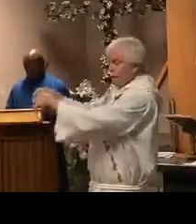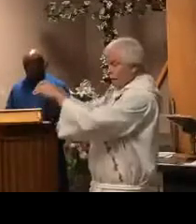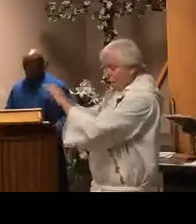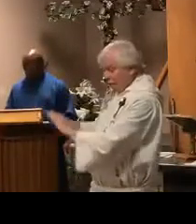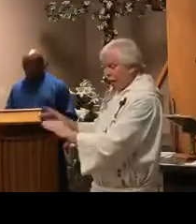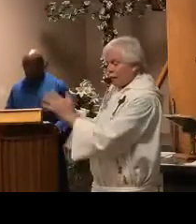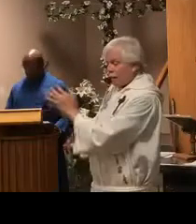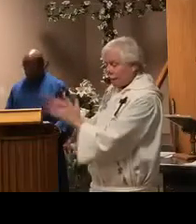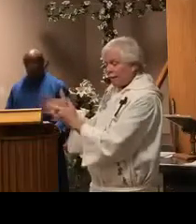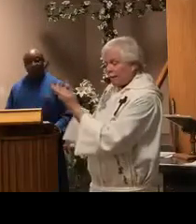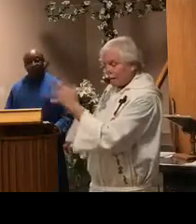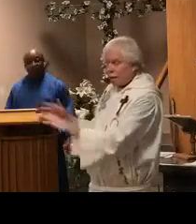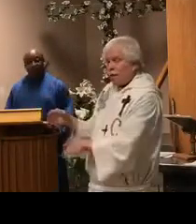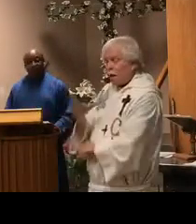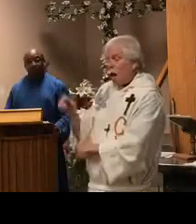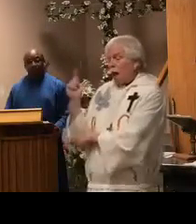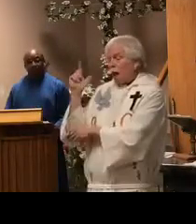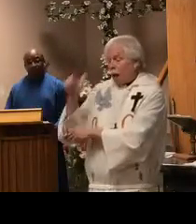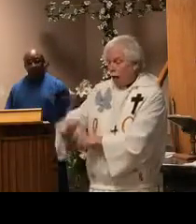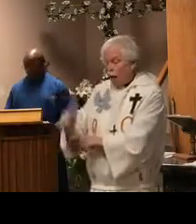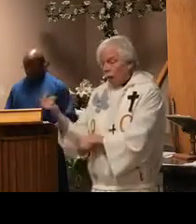And also, people buried Jesus.